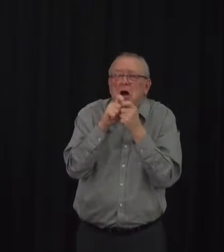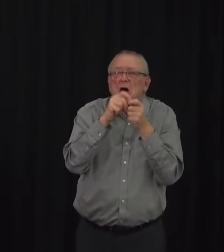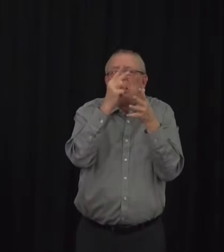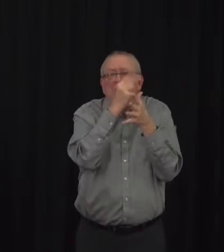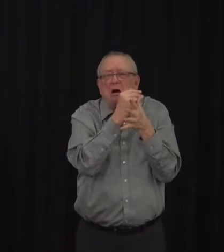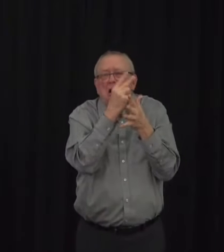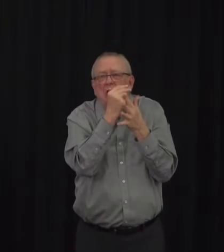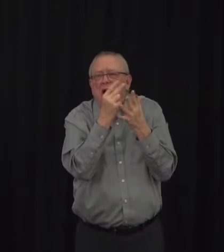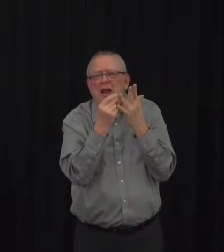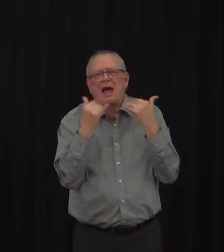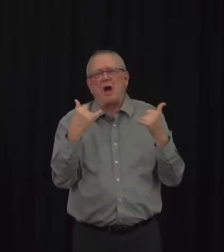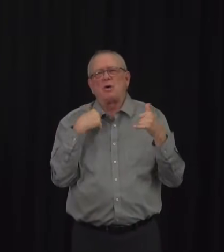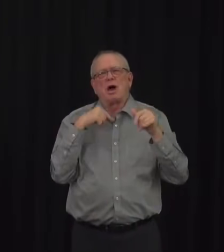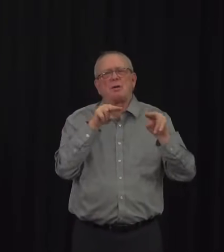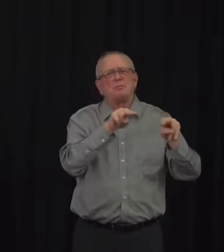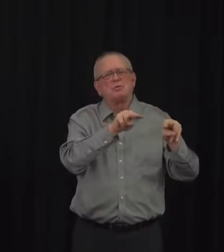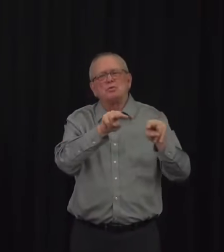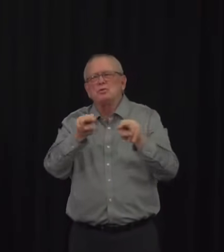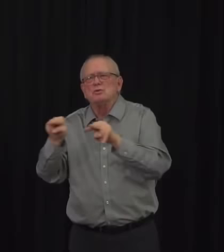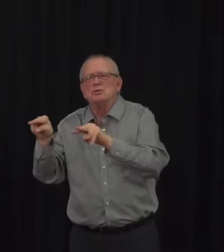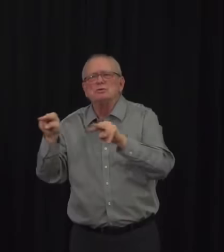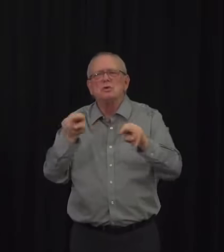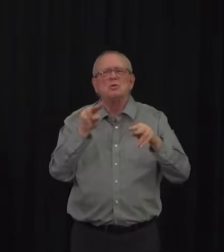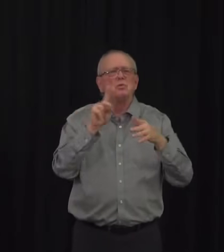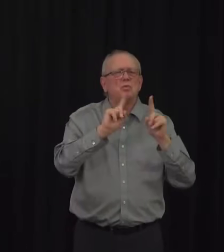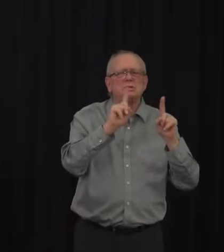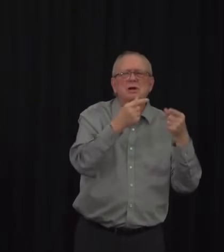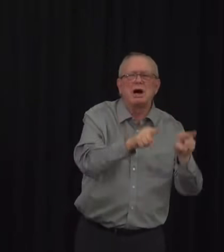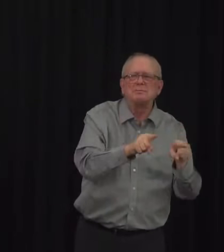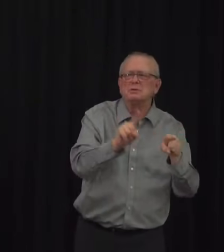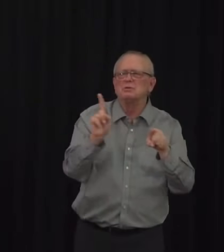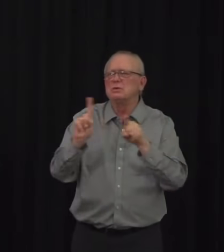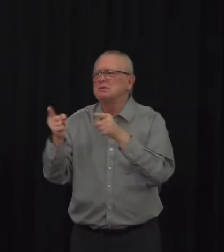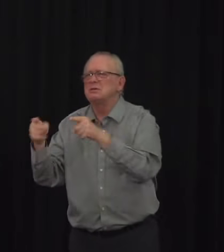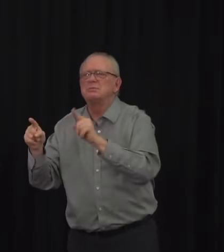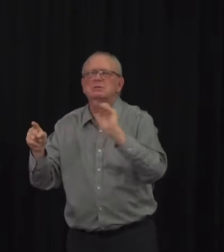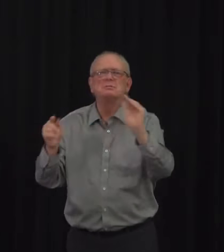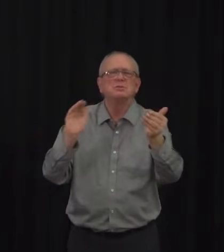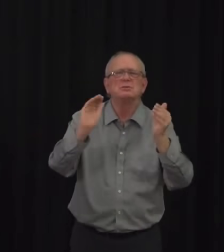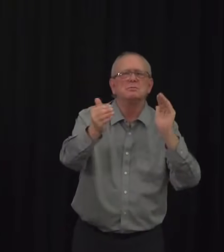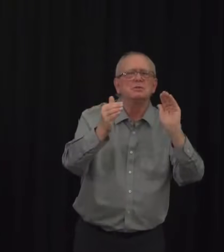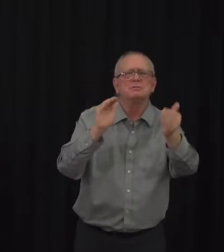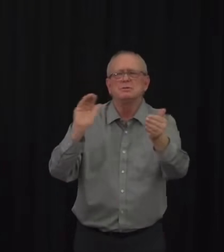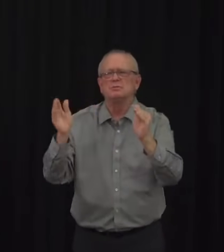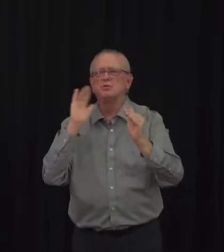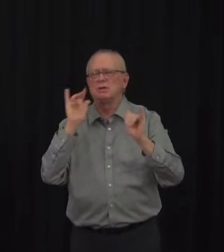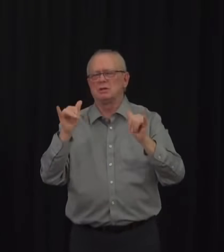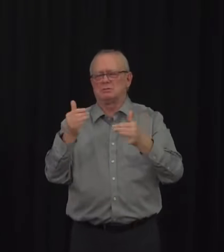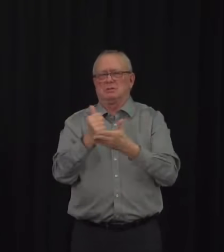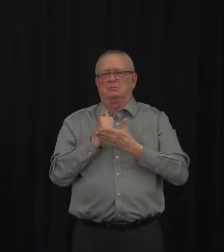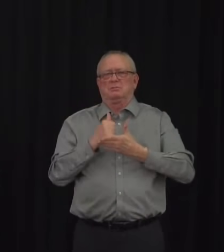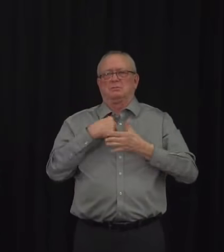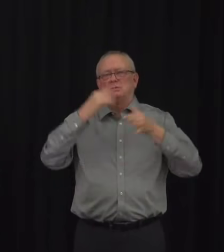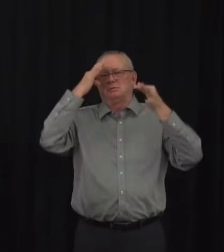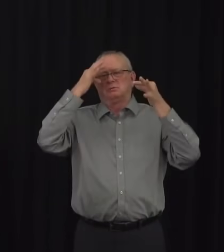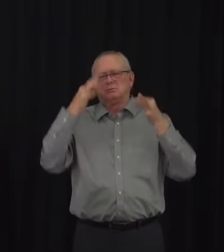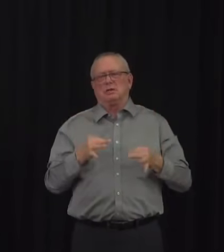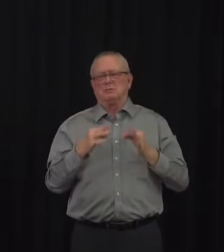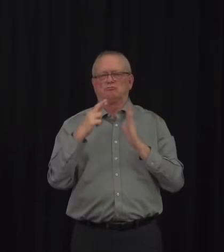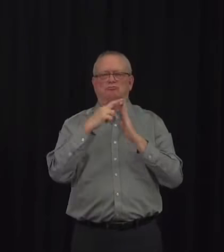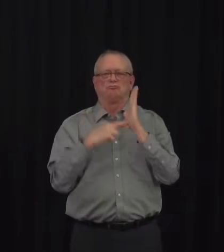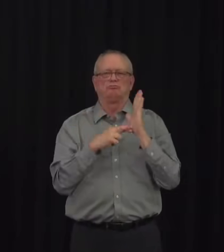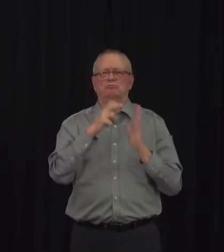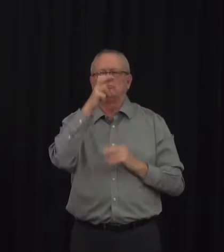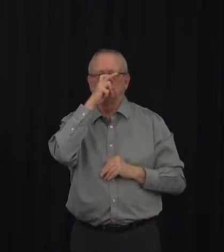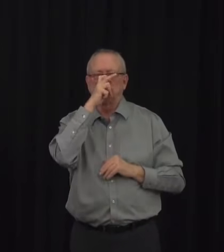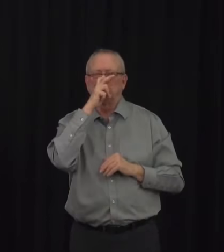respond with our own current data and using the data to inform any restrictions that are being driven with respect to the target